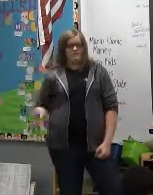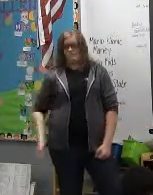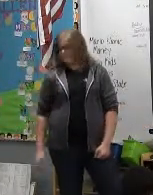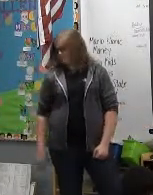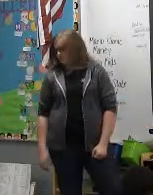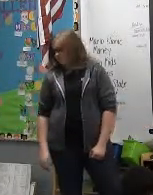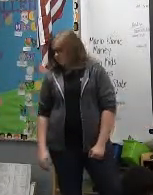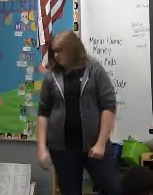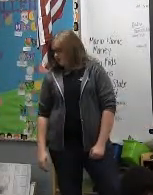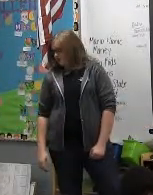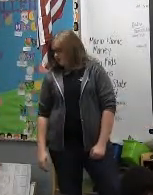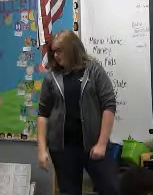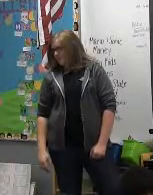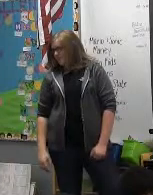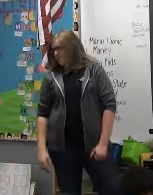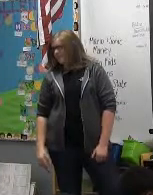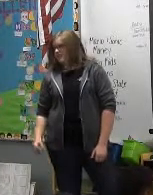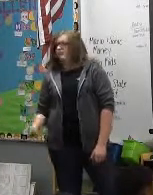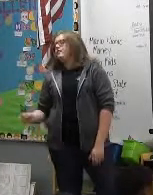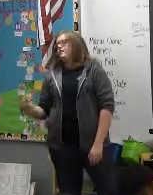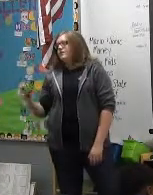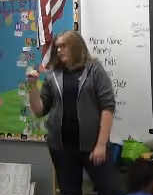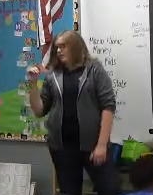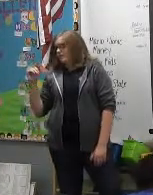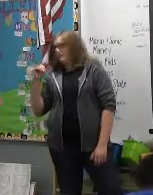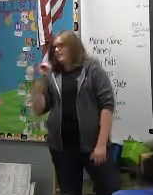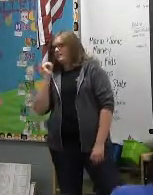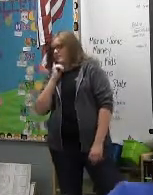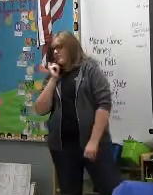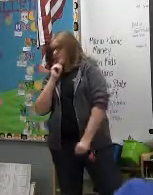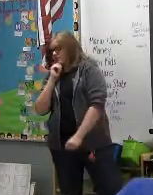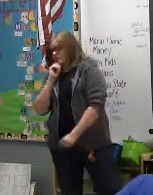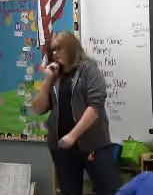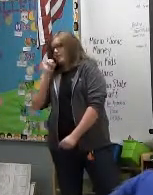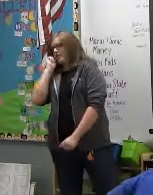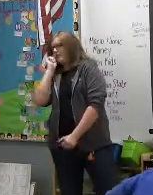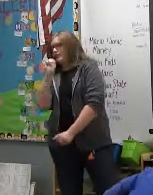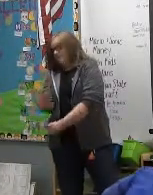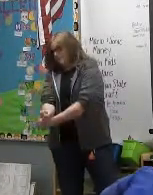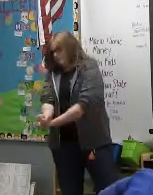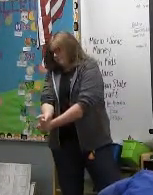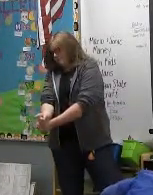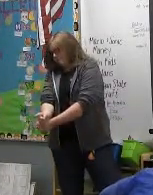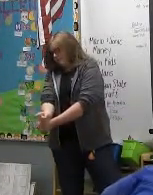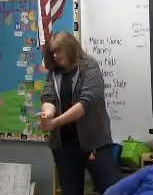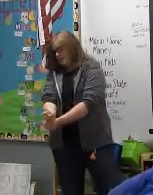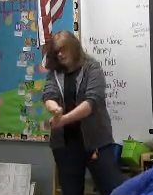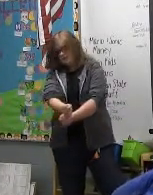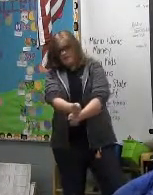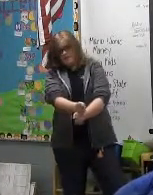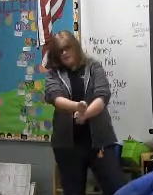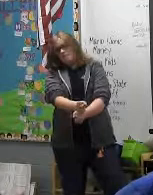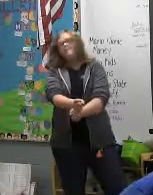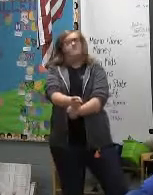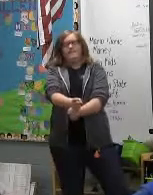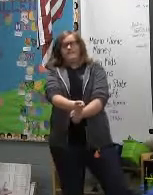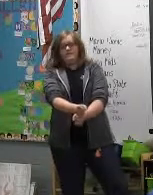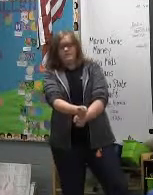I used to say sister. Sister I'm something like that. is, that's how you do